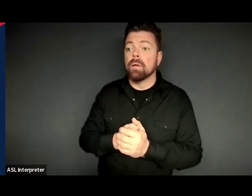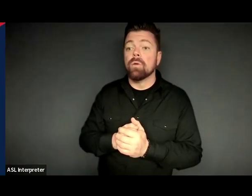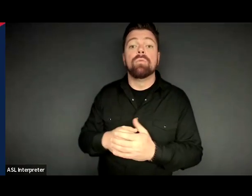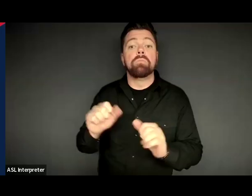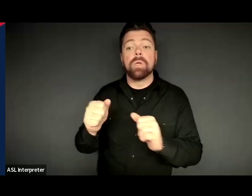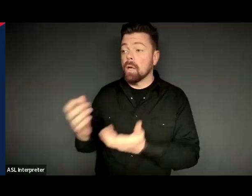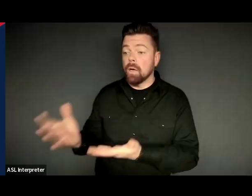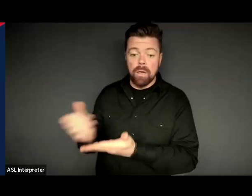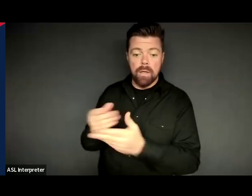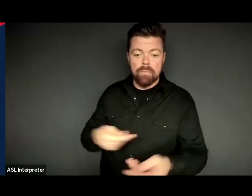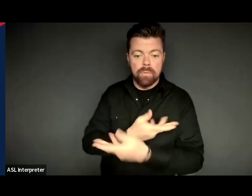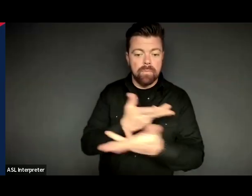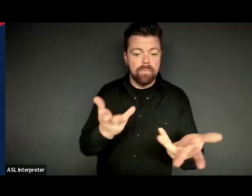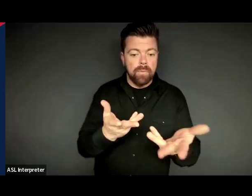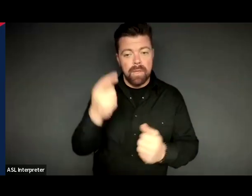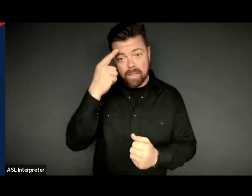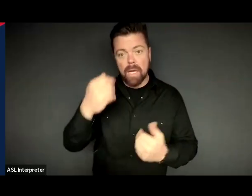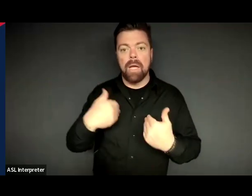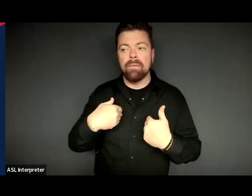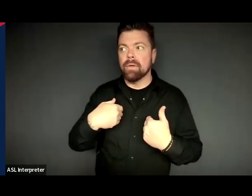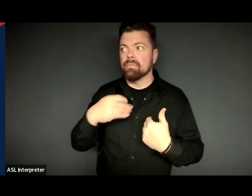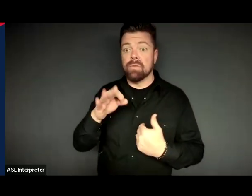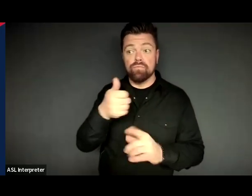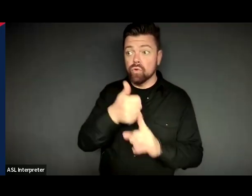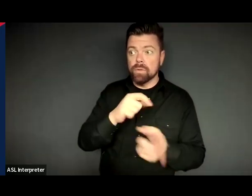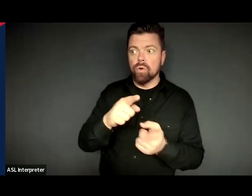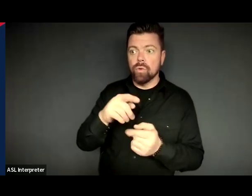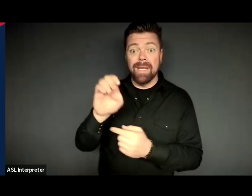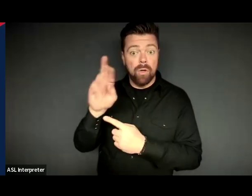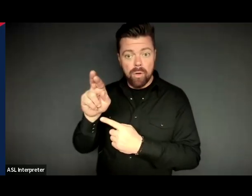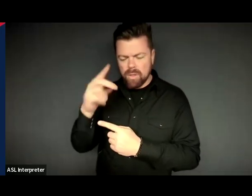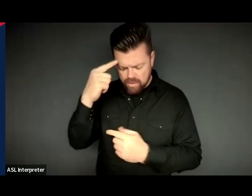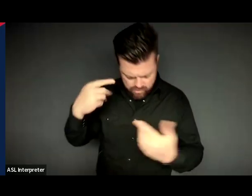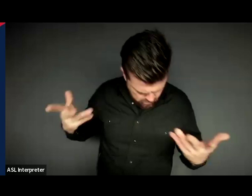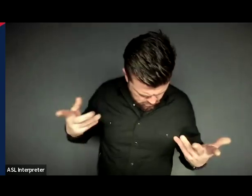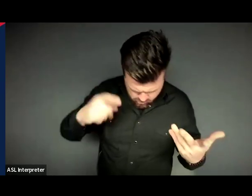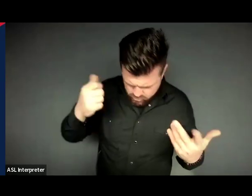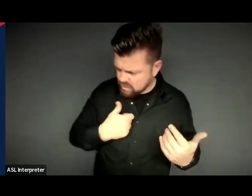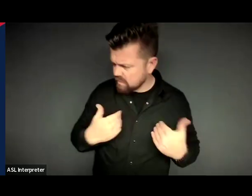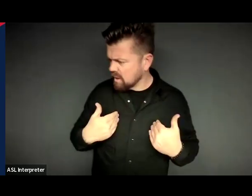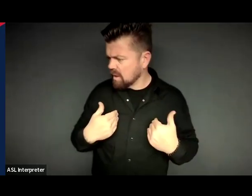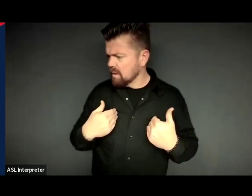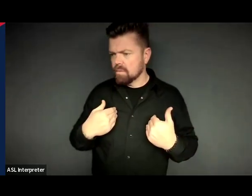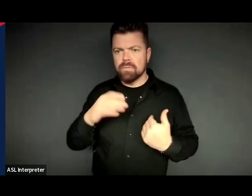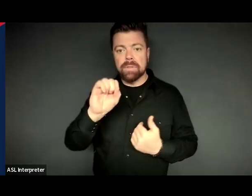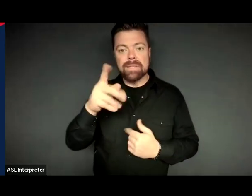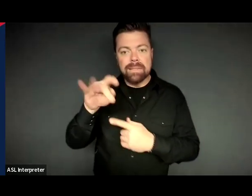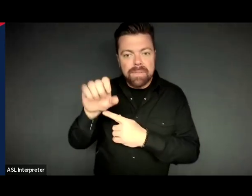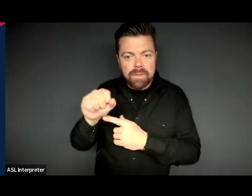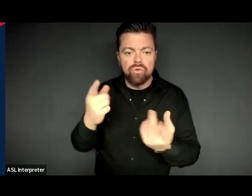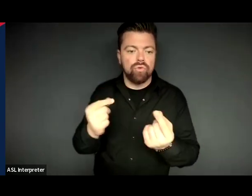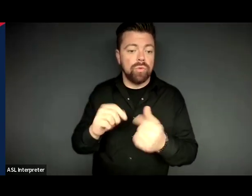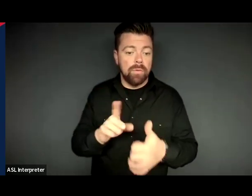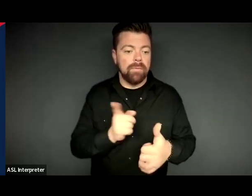I might have this. If you go to the ER because you think you might have sepsis, they're going to start with the simplest thing and work their way up